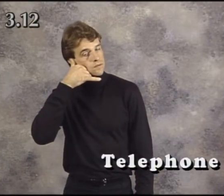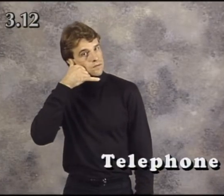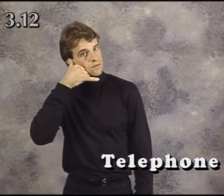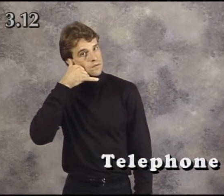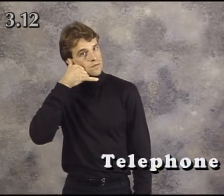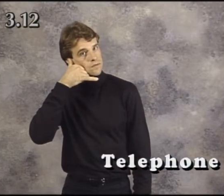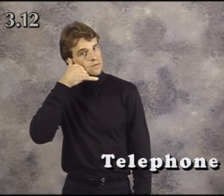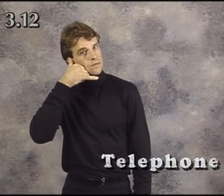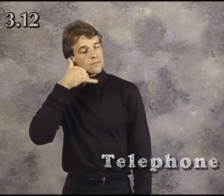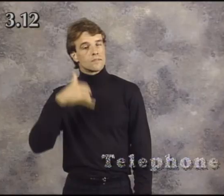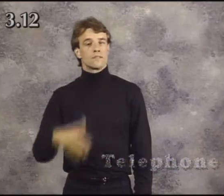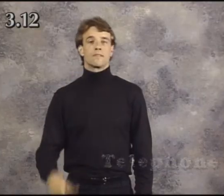Telephone.